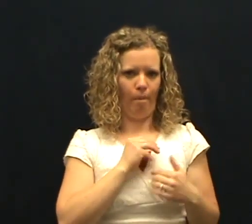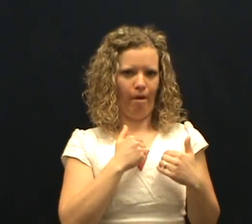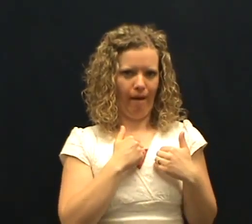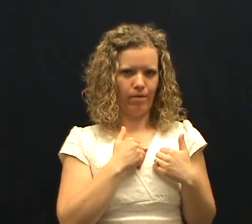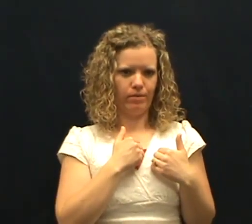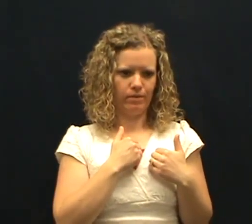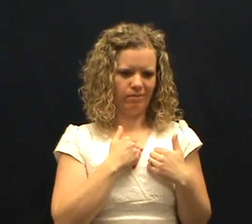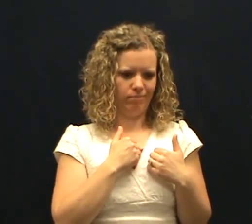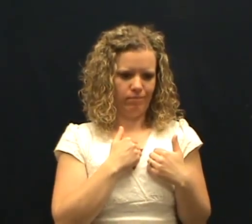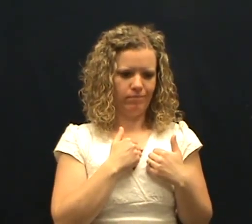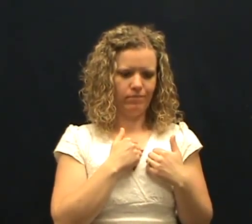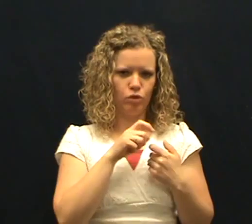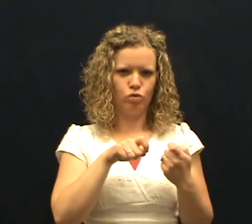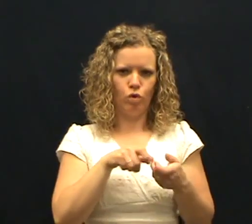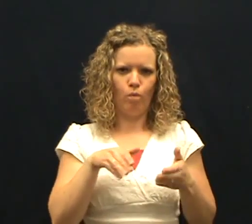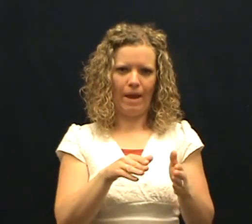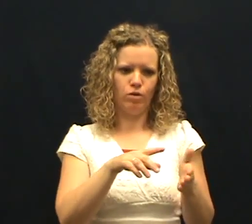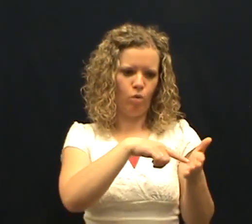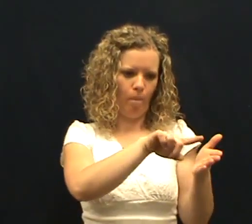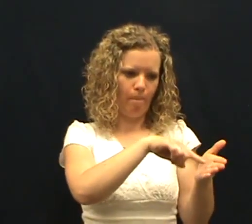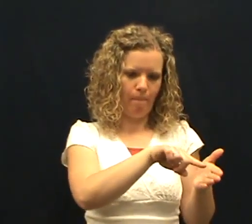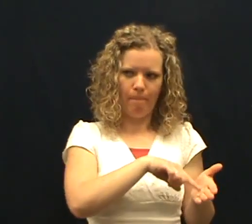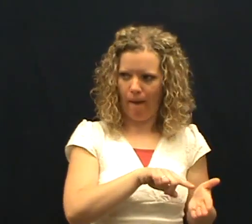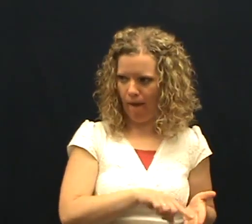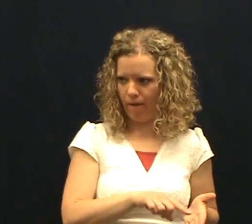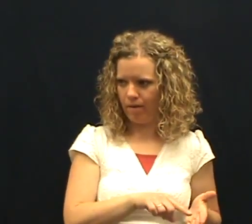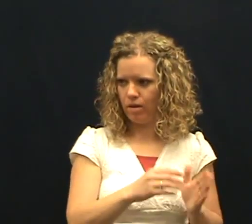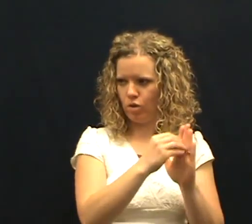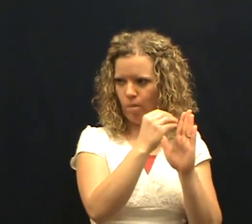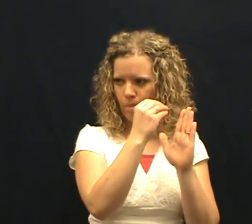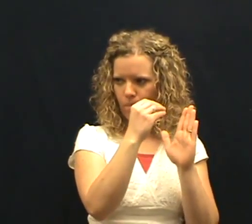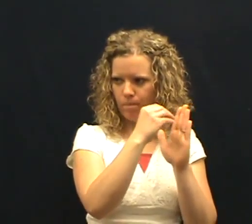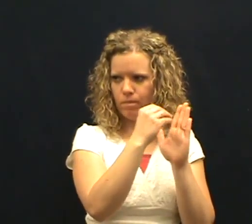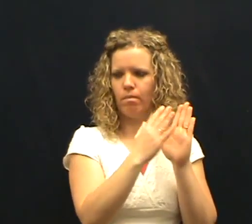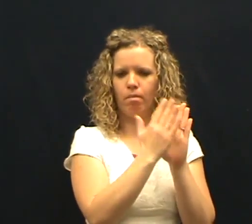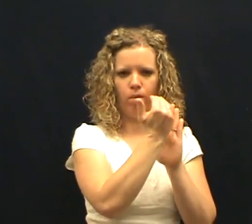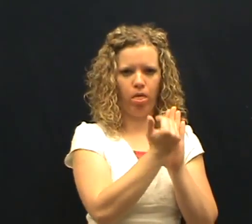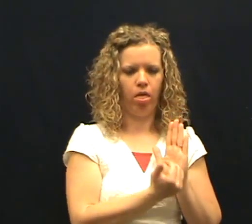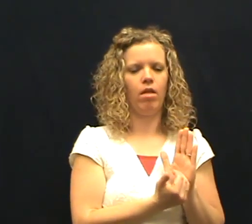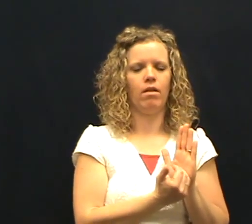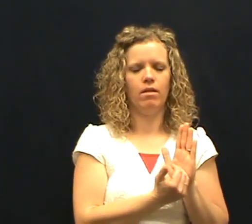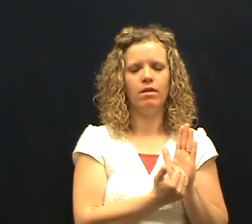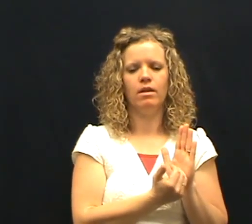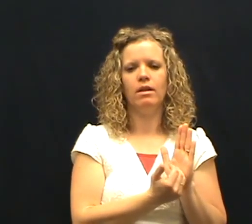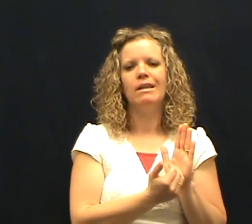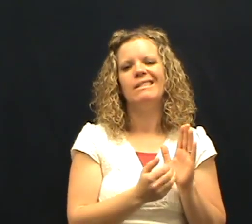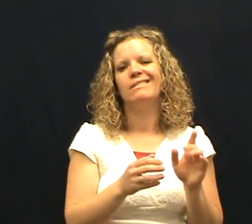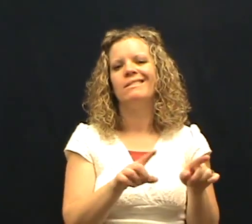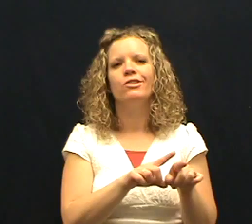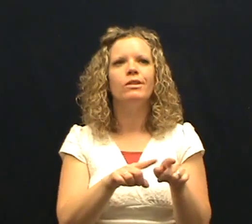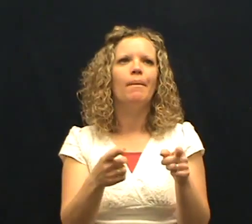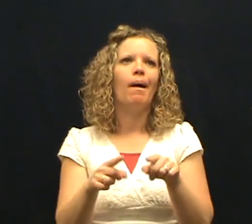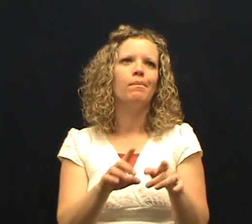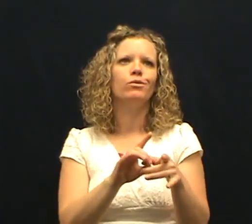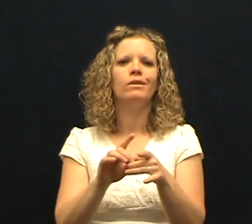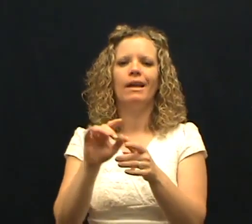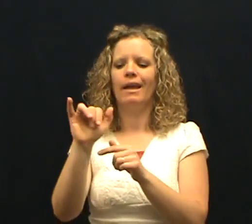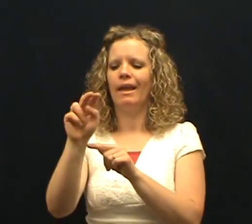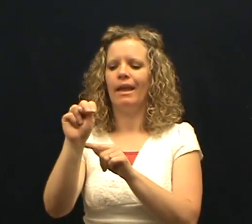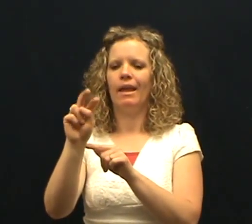account for all the checks that were written for a period and they know that's the case. The same can happen with invoices or purchase orders, that type